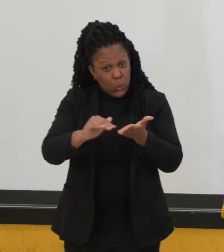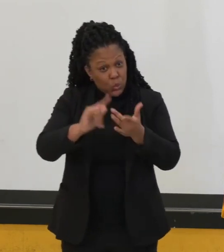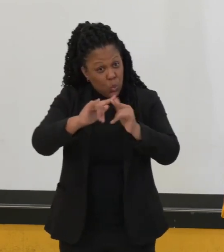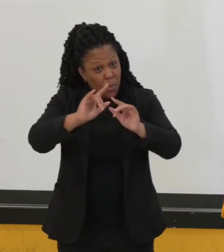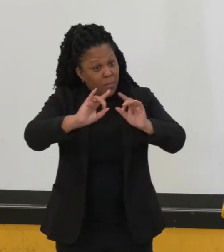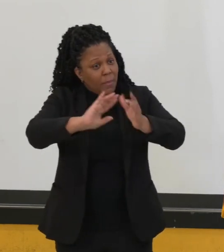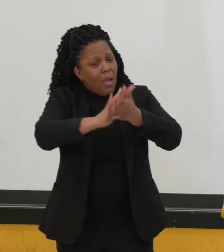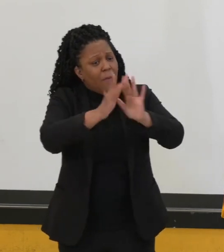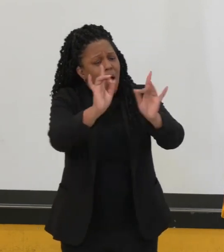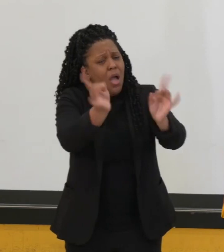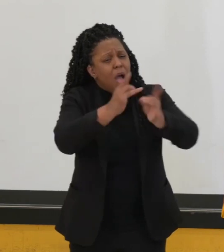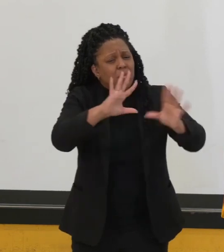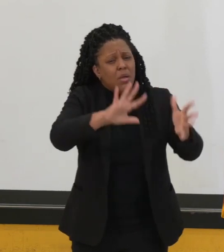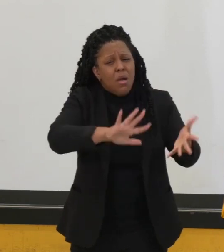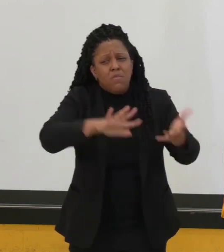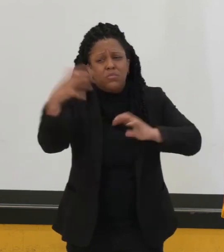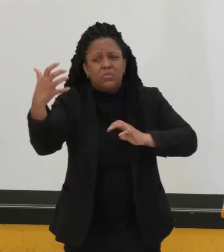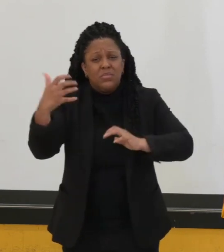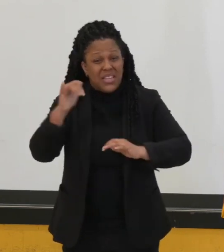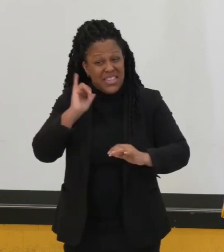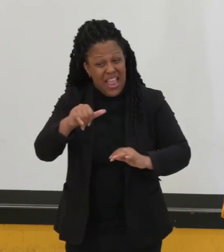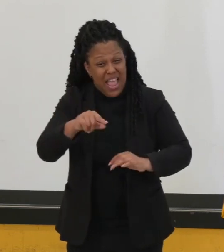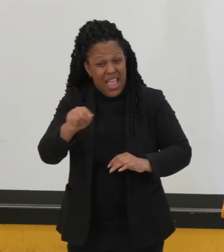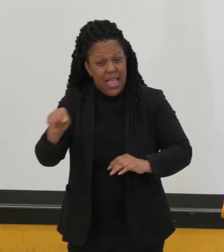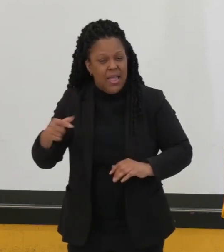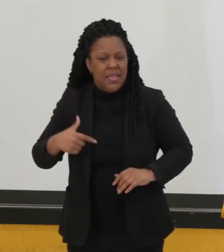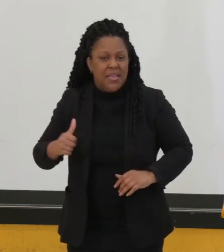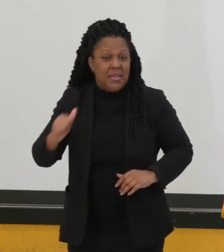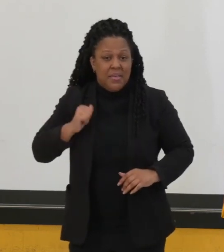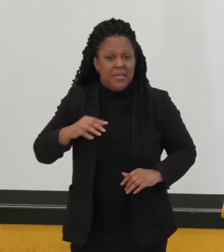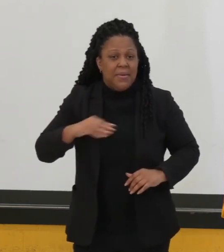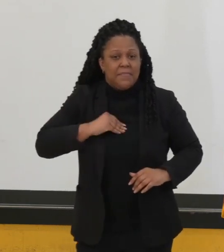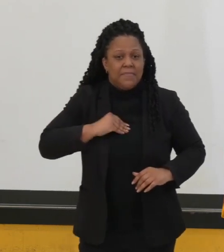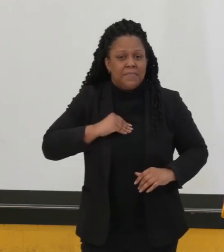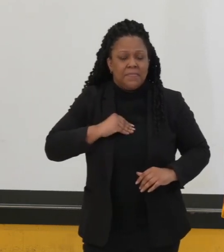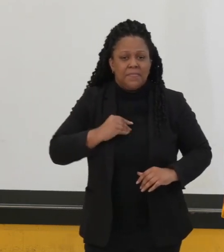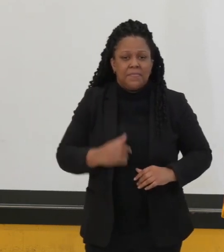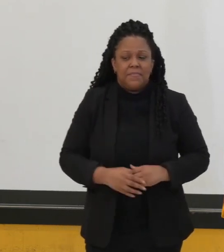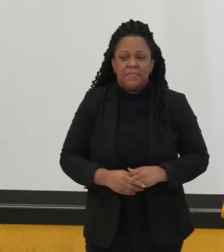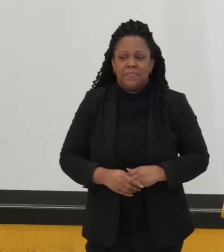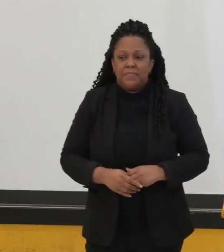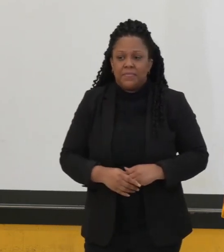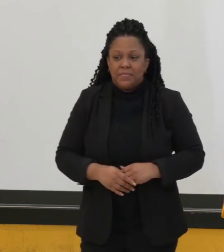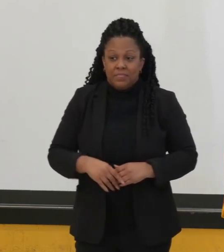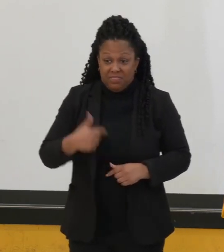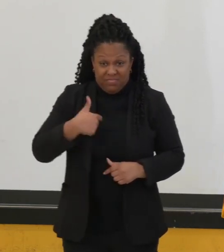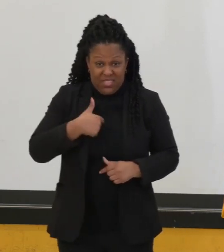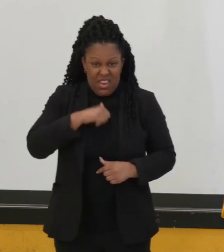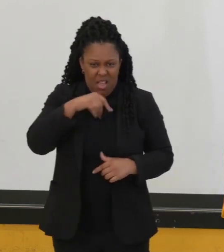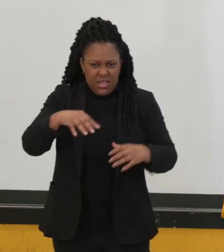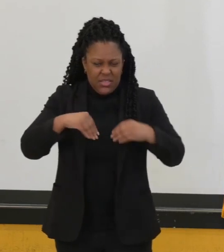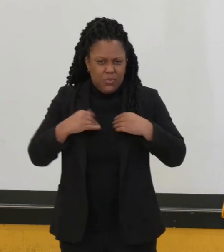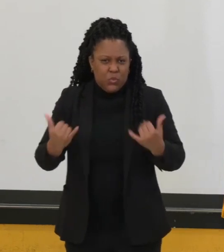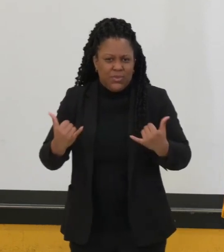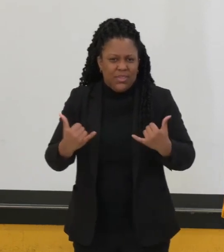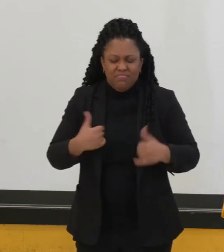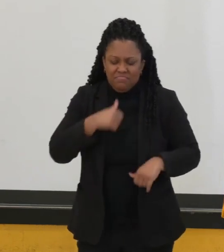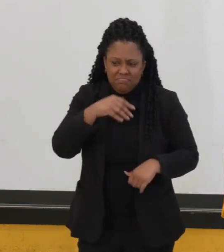neighborhoods. We will not accept that today, tomorrow, yesterday, or